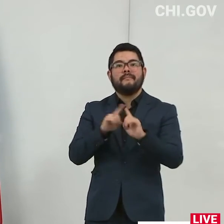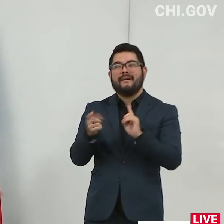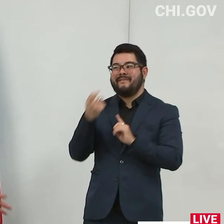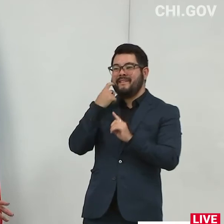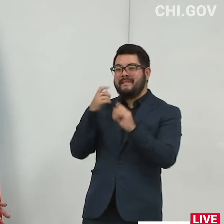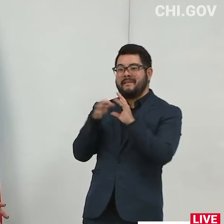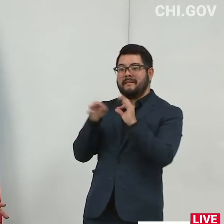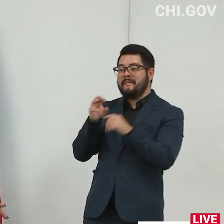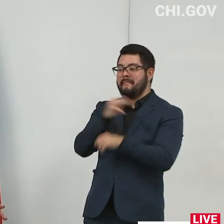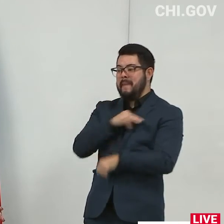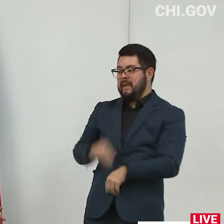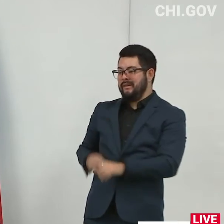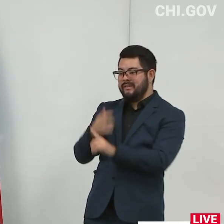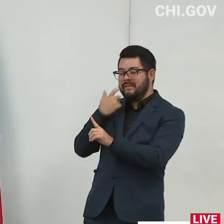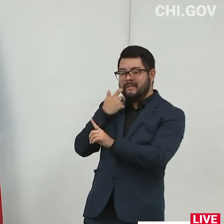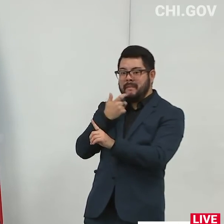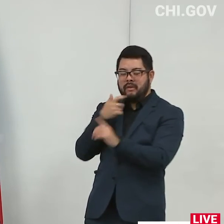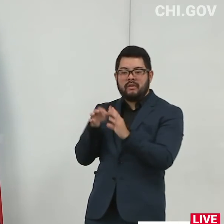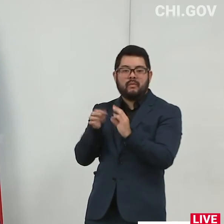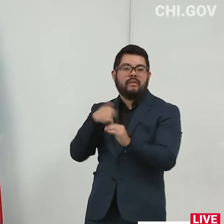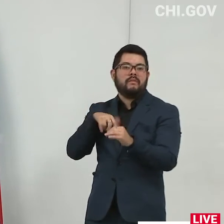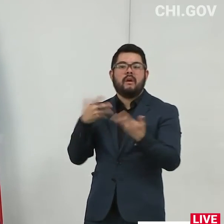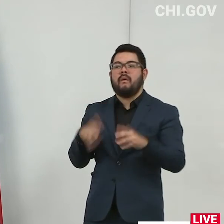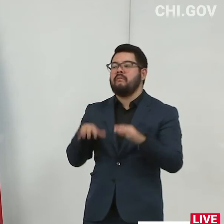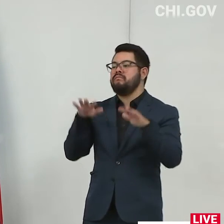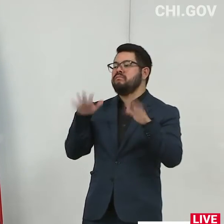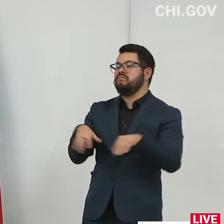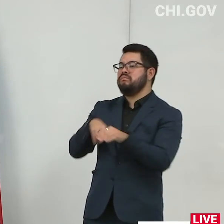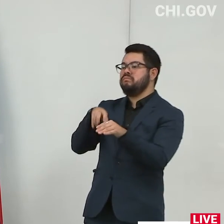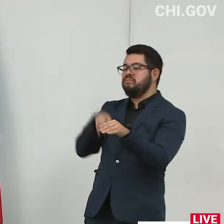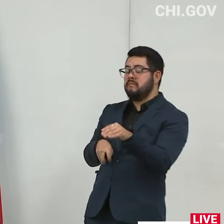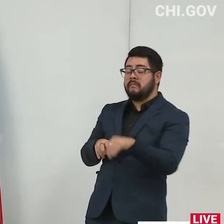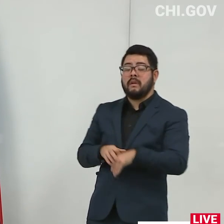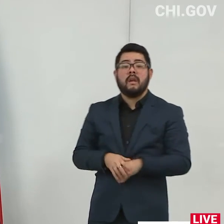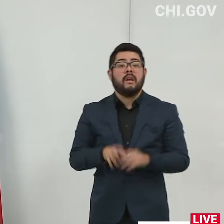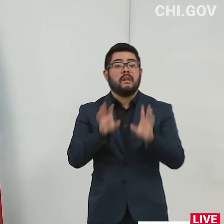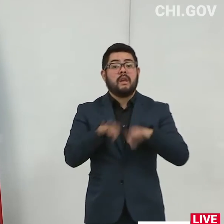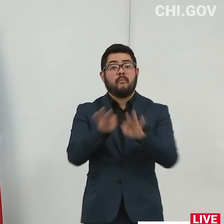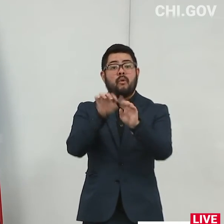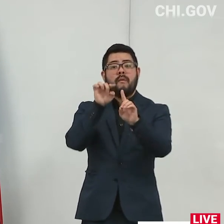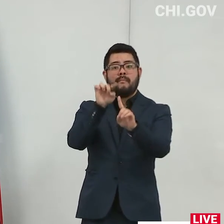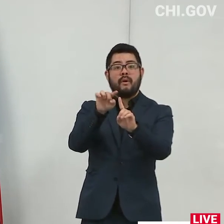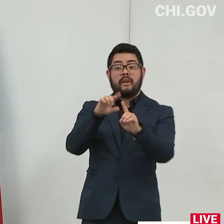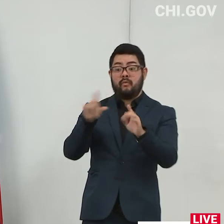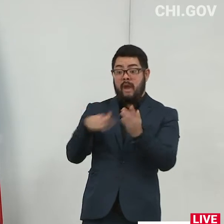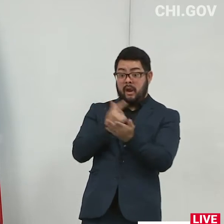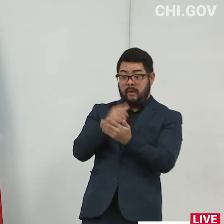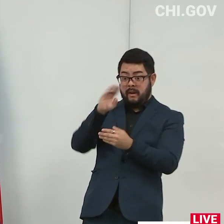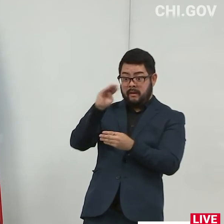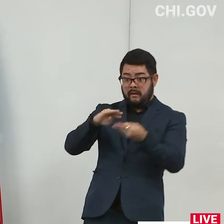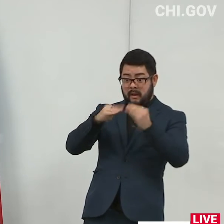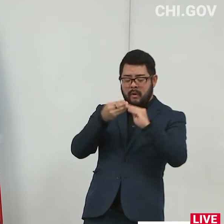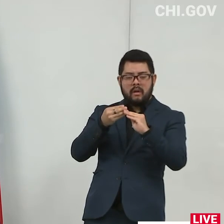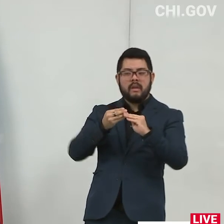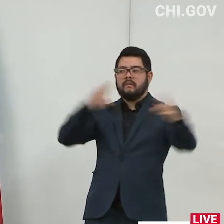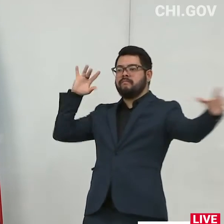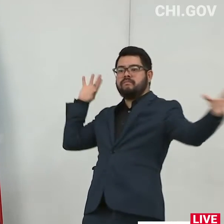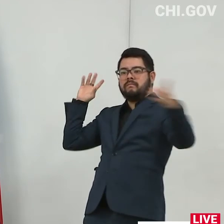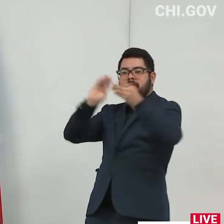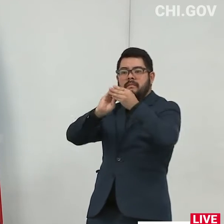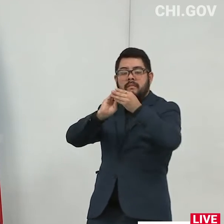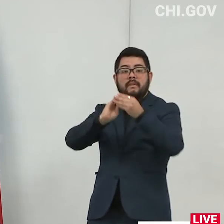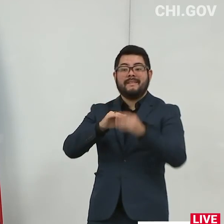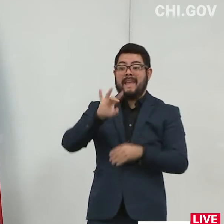we refuse to sit things out. What's important to note about graduation rates is that these are cumulative. So it's looking at a student's performance over